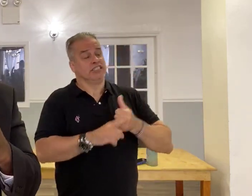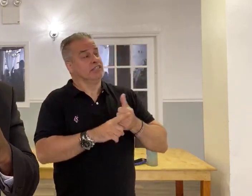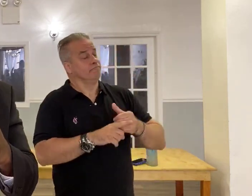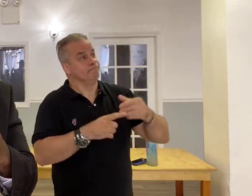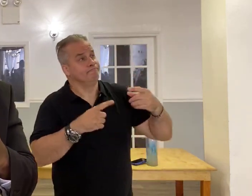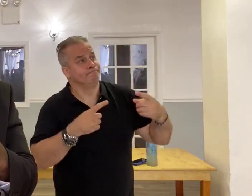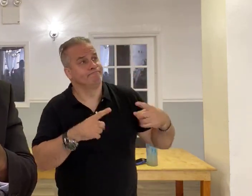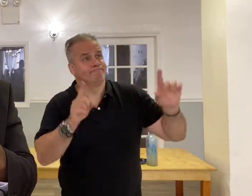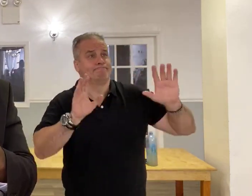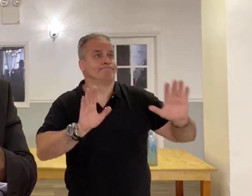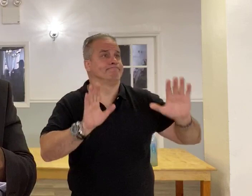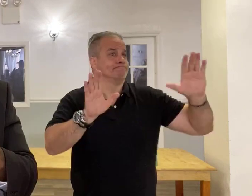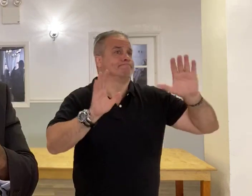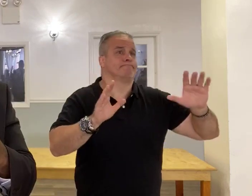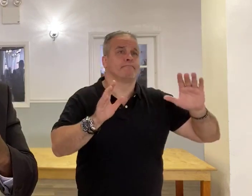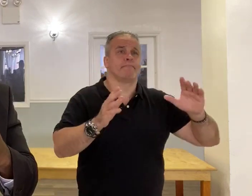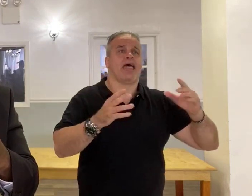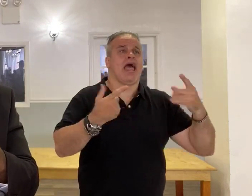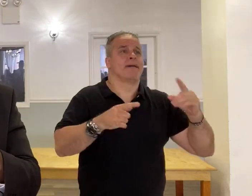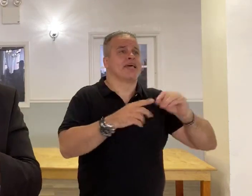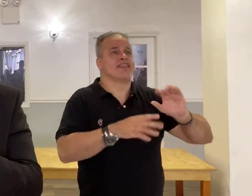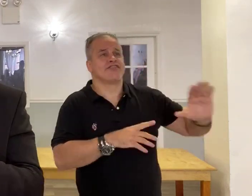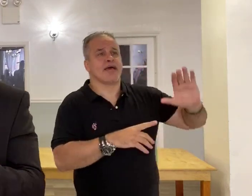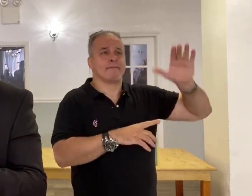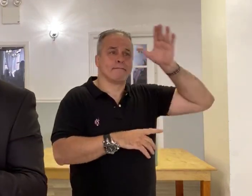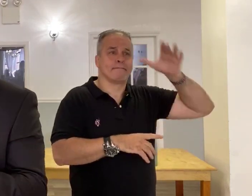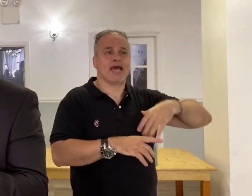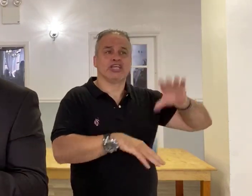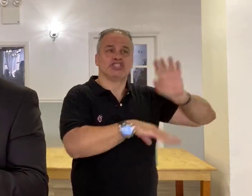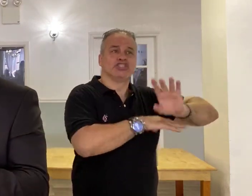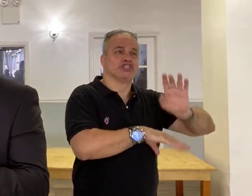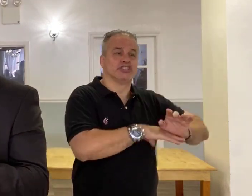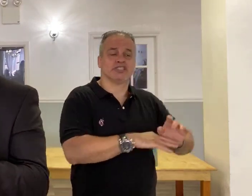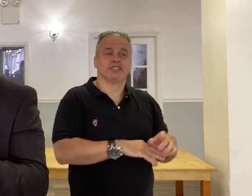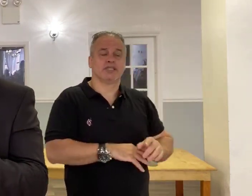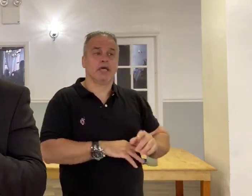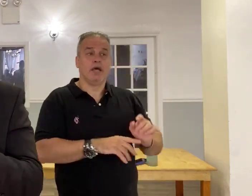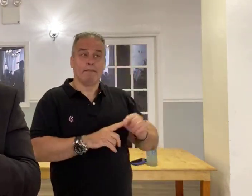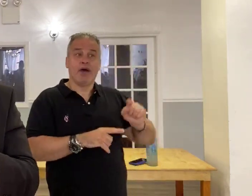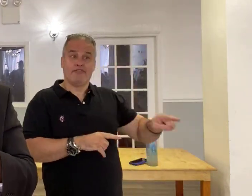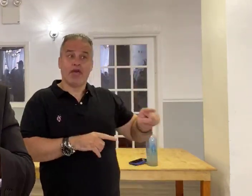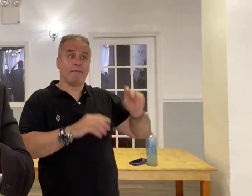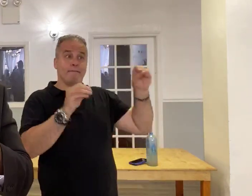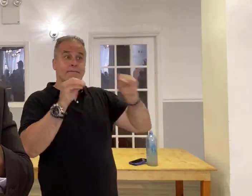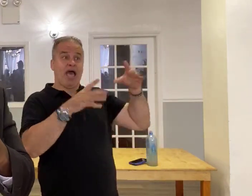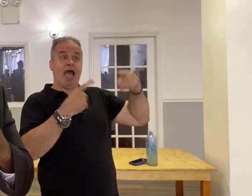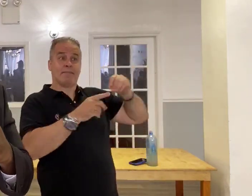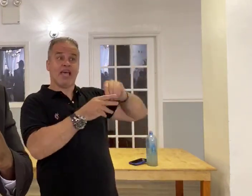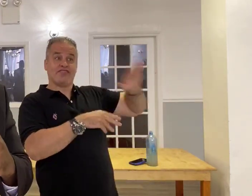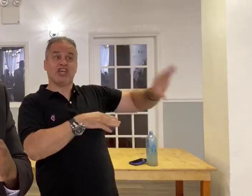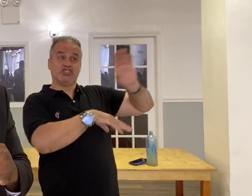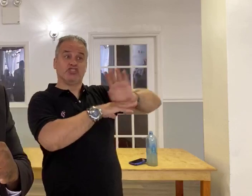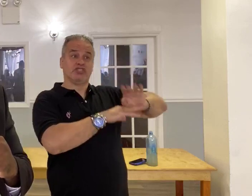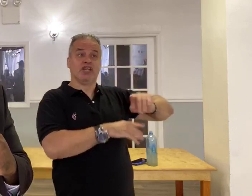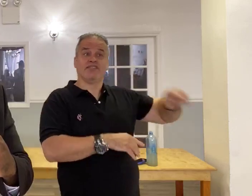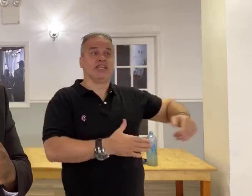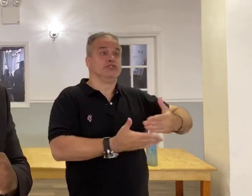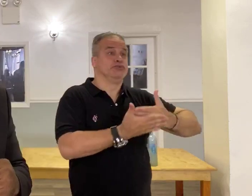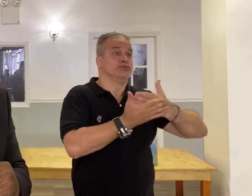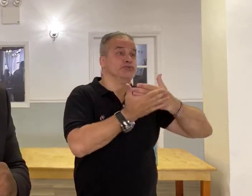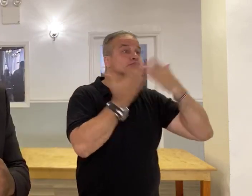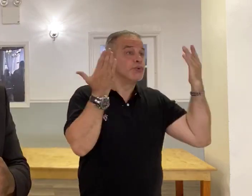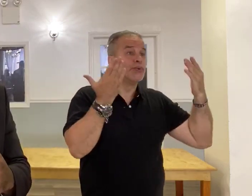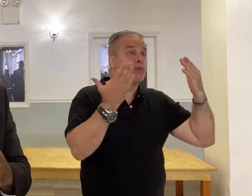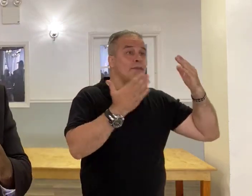have an incredible testimony. Their church didn't have a building, and they were able to buy a